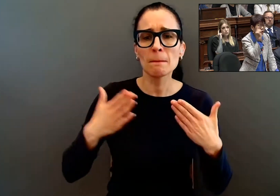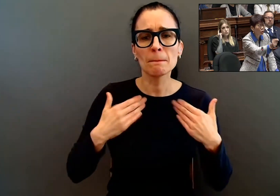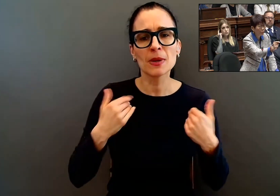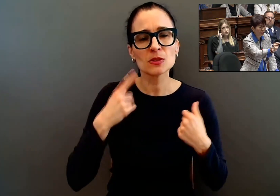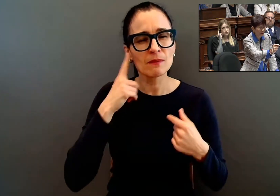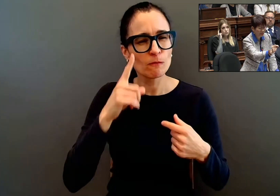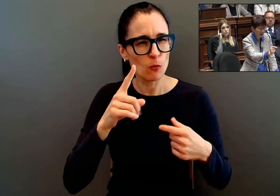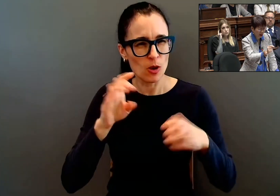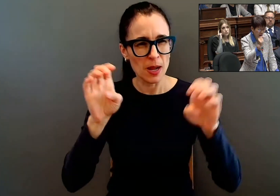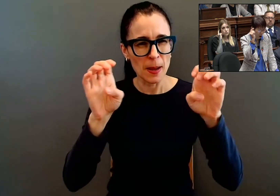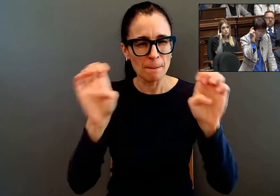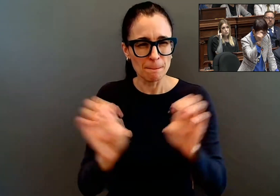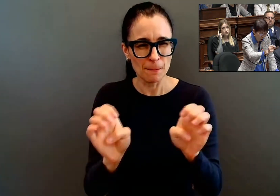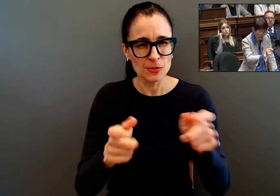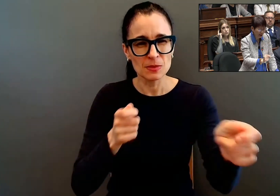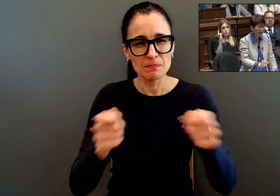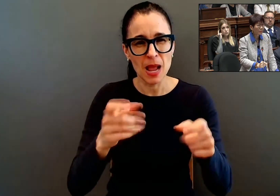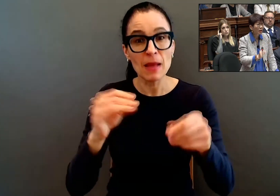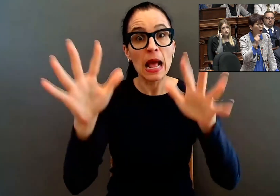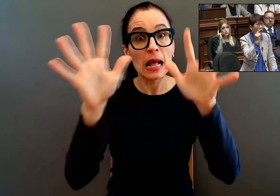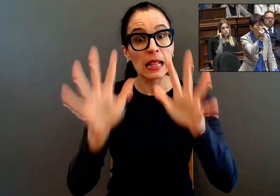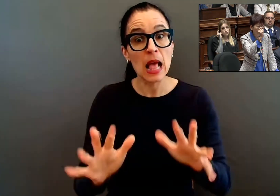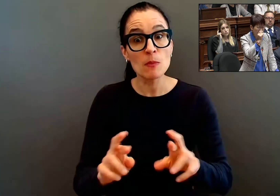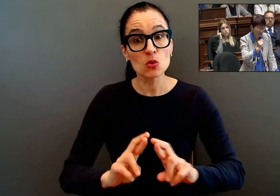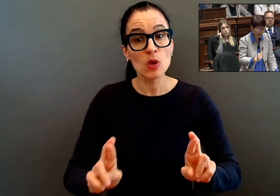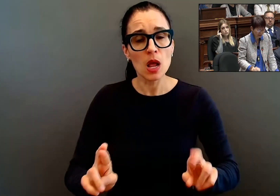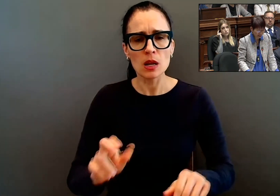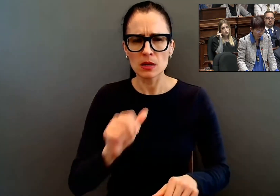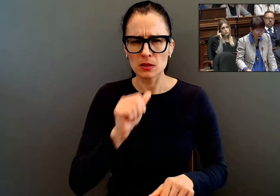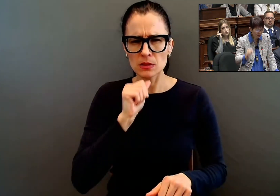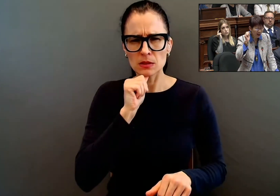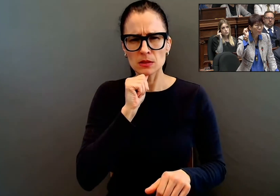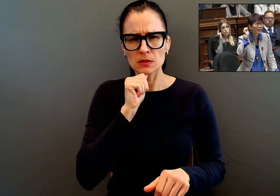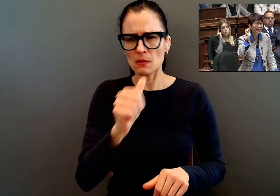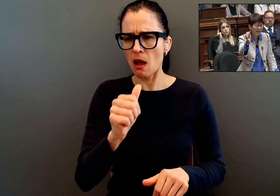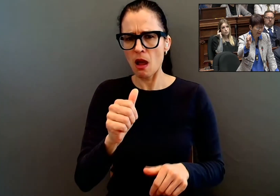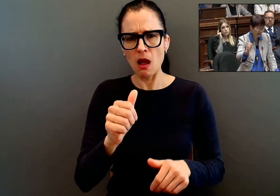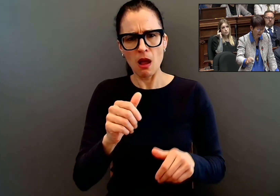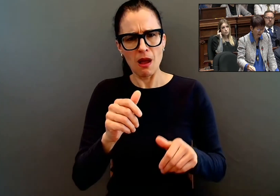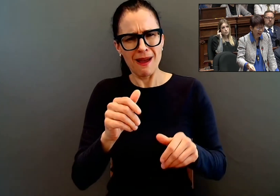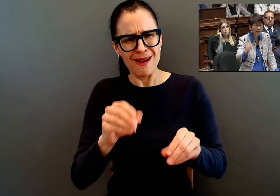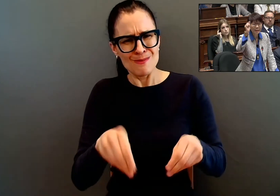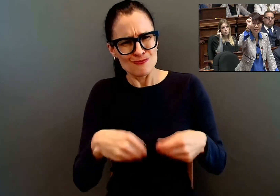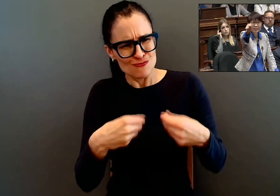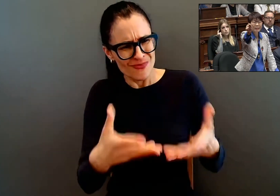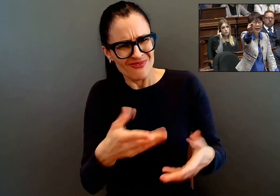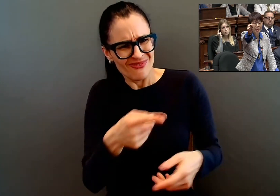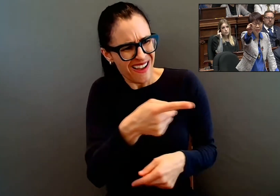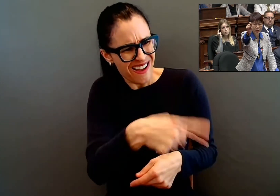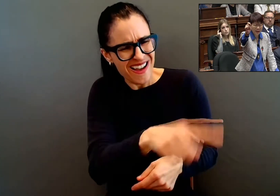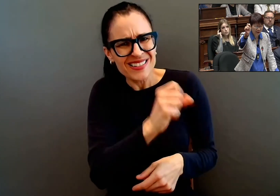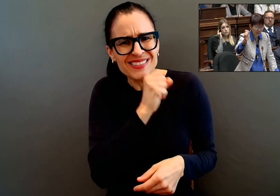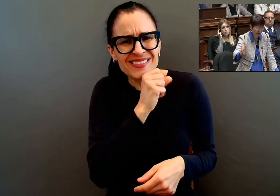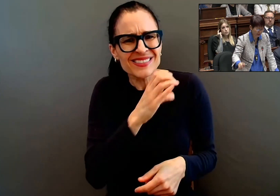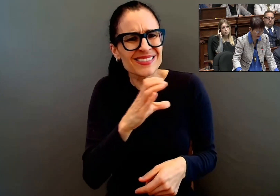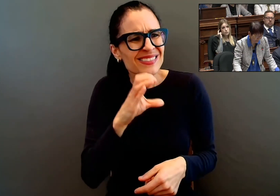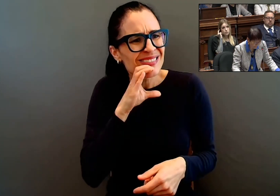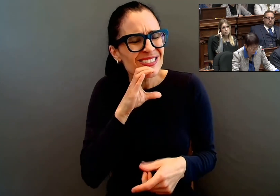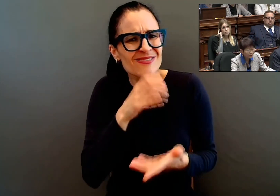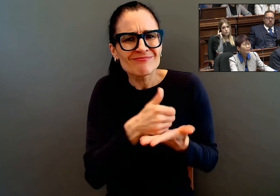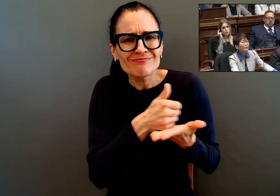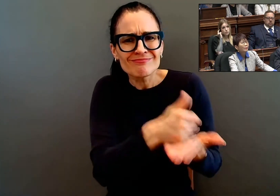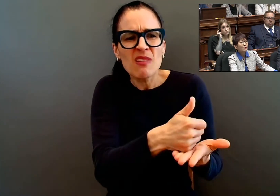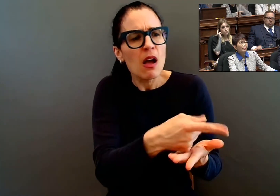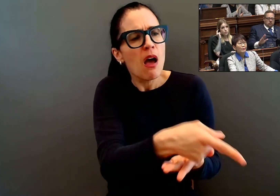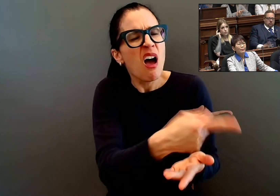in Richmond always to come second under this NDP government?